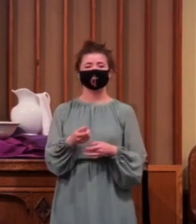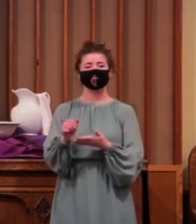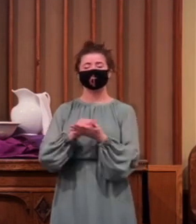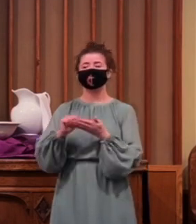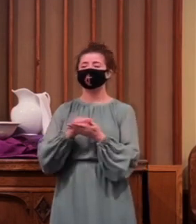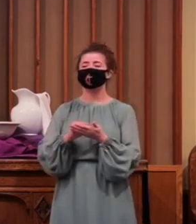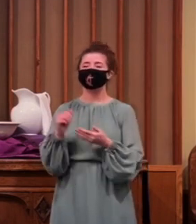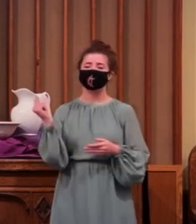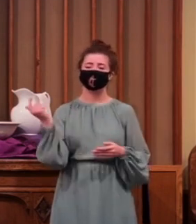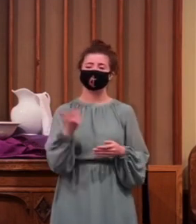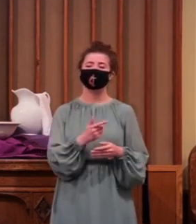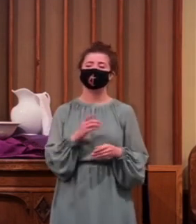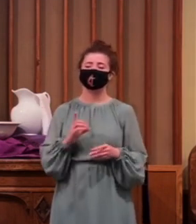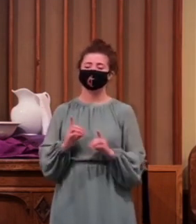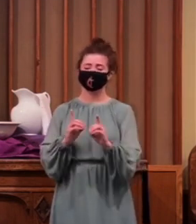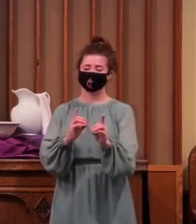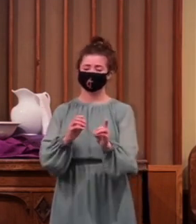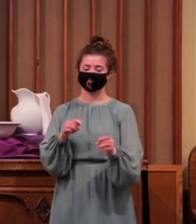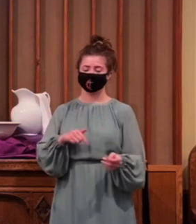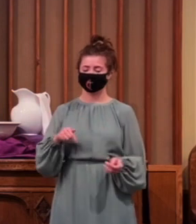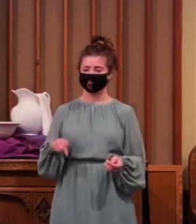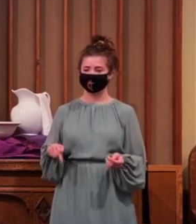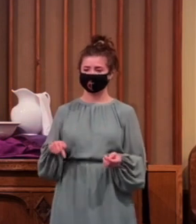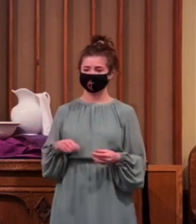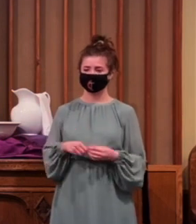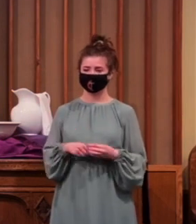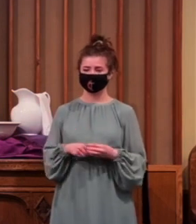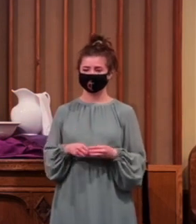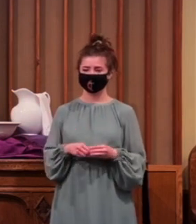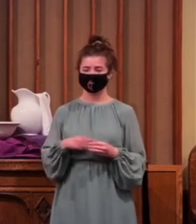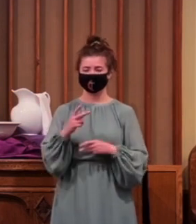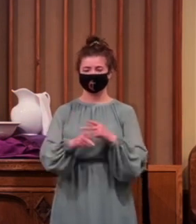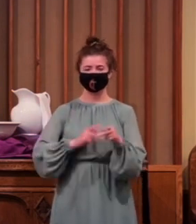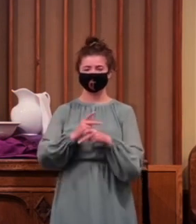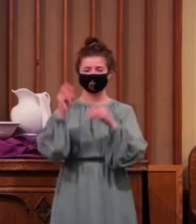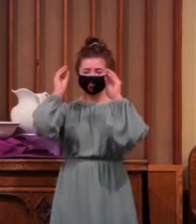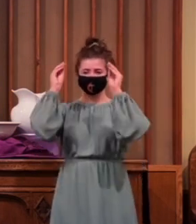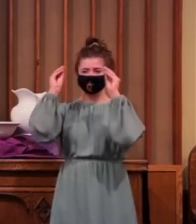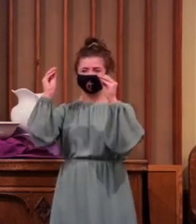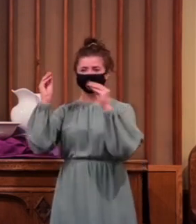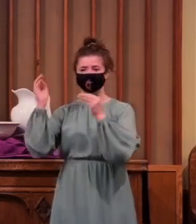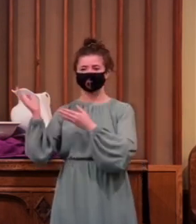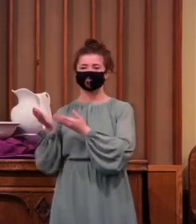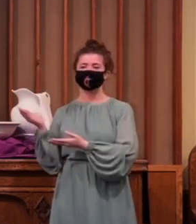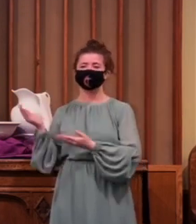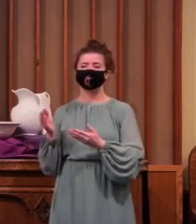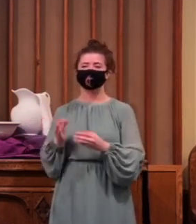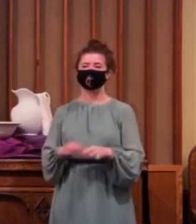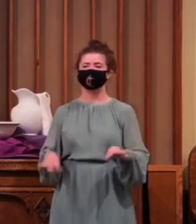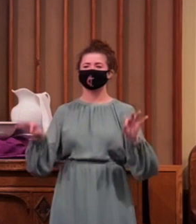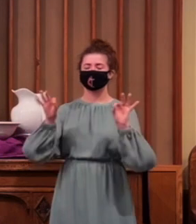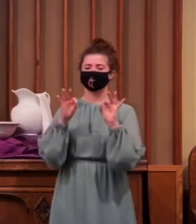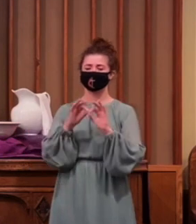the disciples' feet. And this kind of teaching, this kind of service, this great act